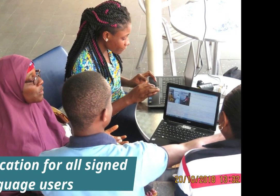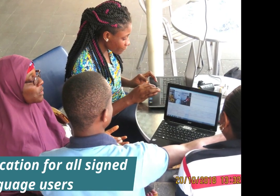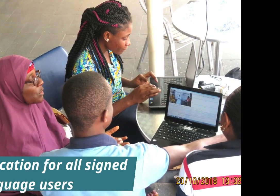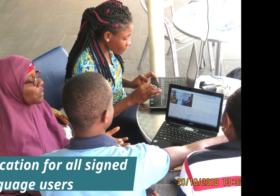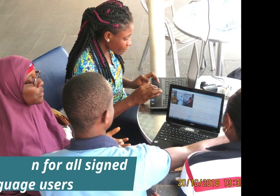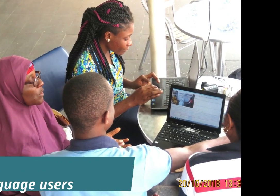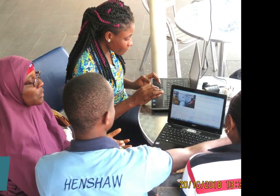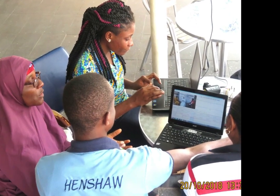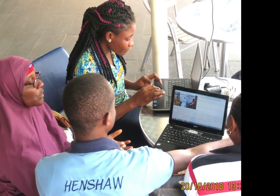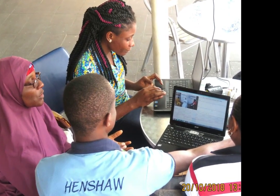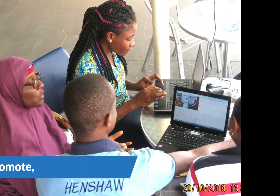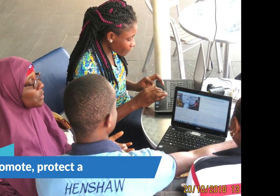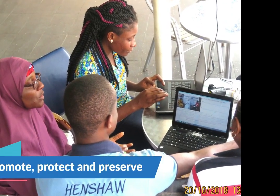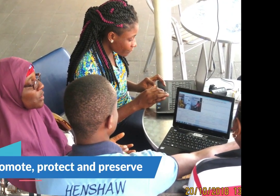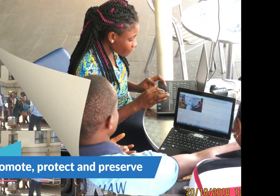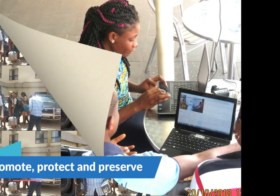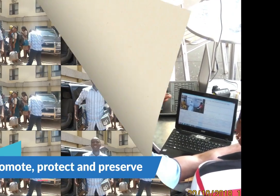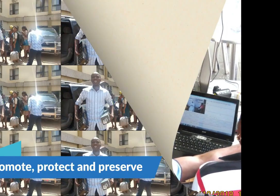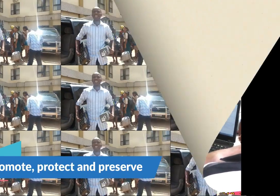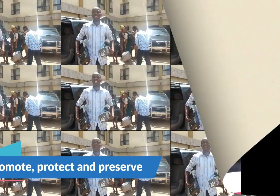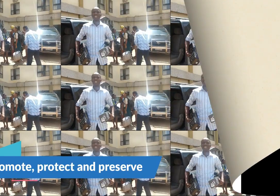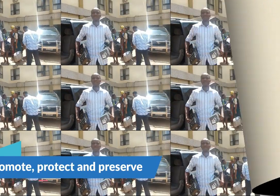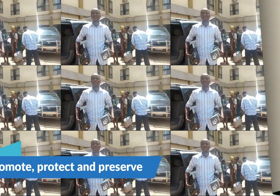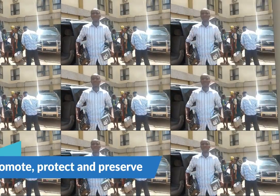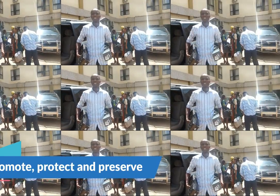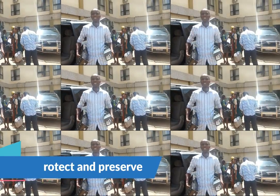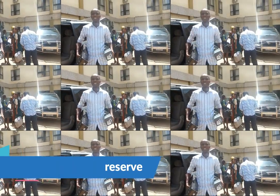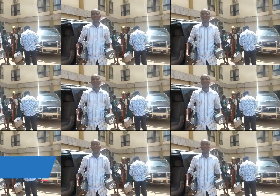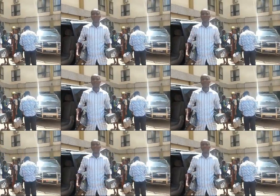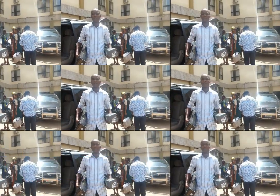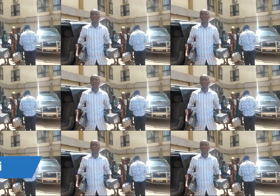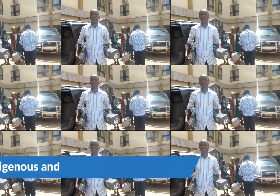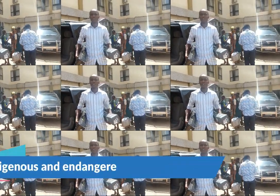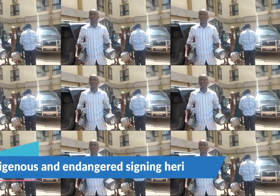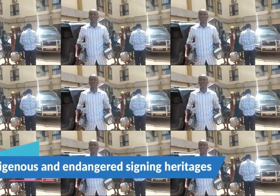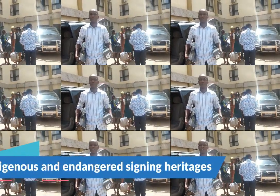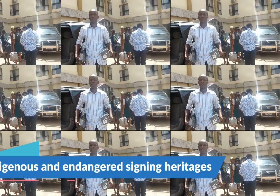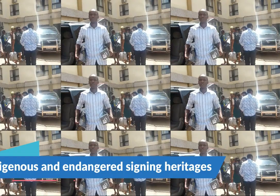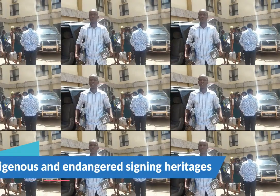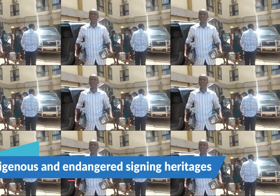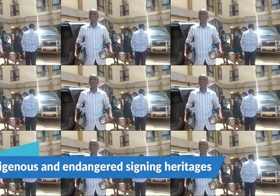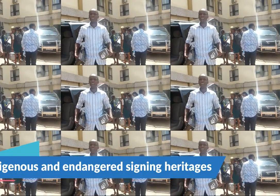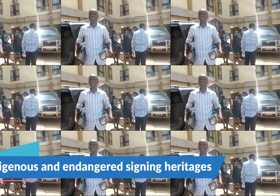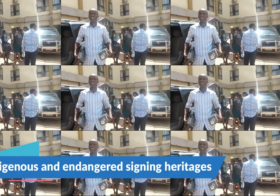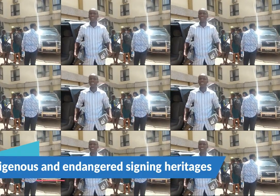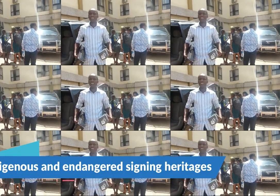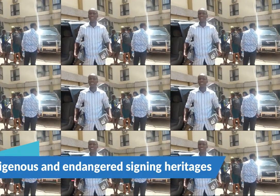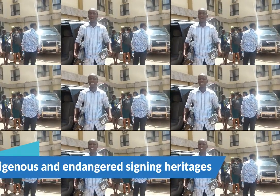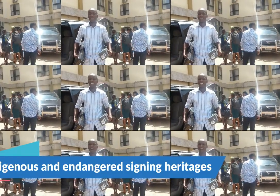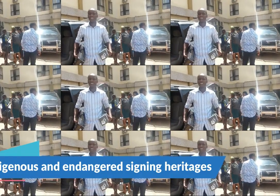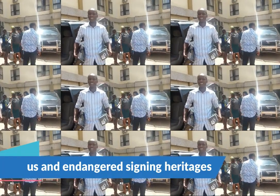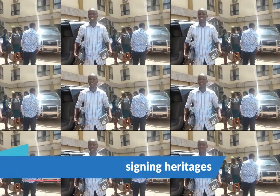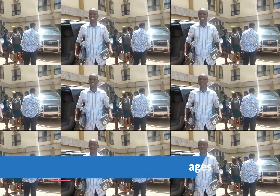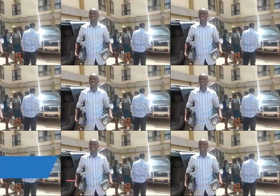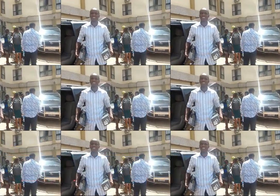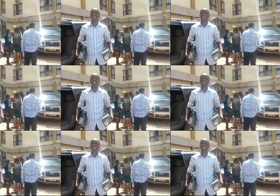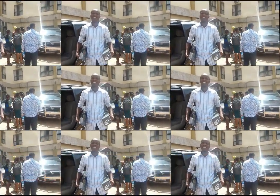language users, promote, protect, and preserve indigenous and endangered signing heritages,